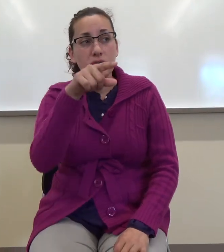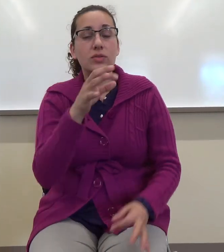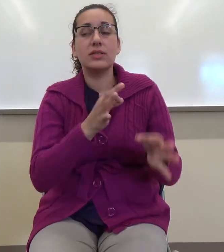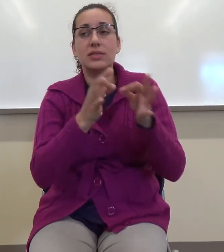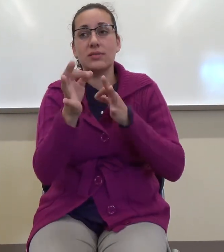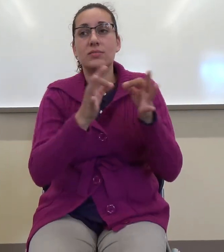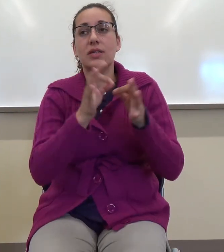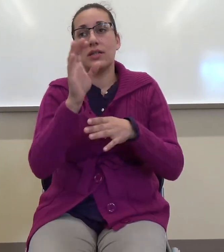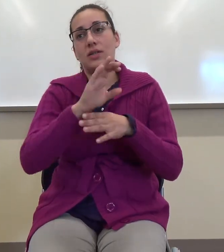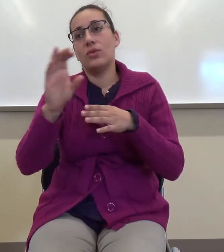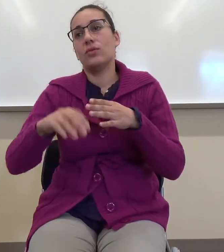last sentence be